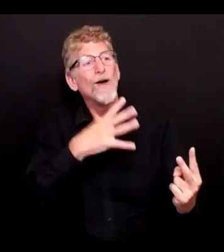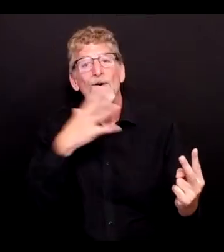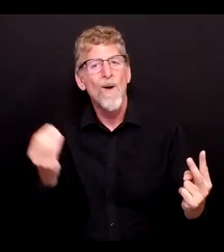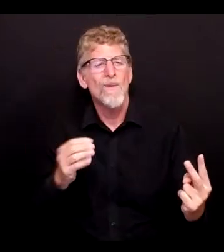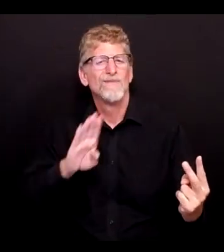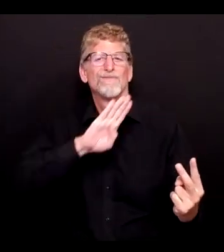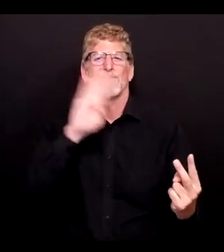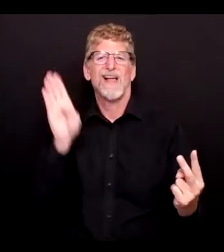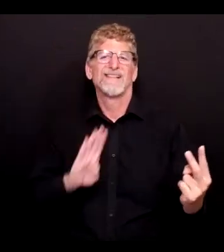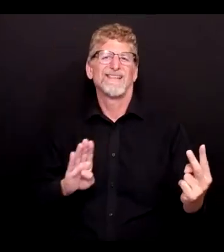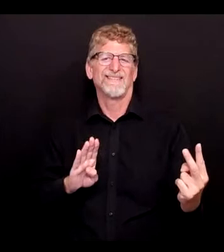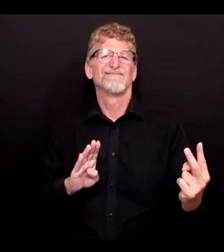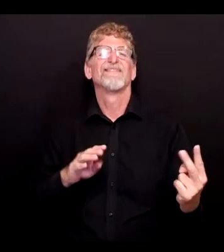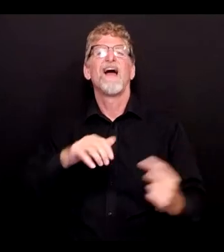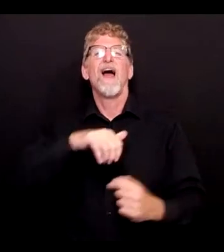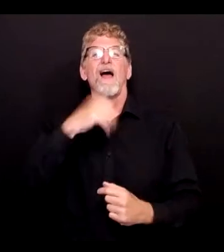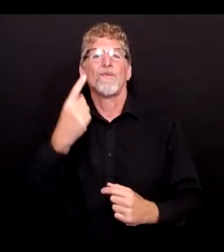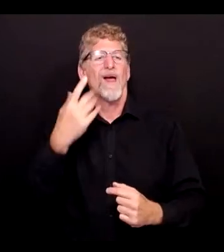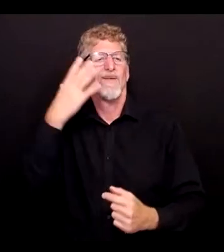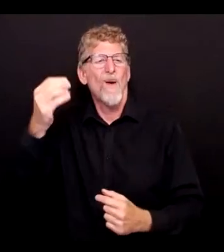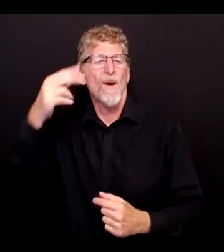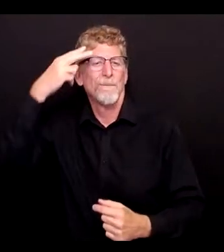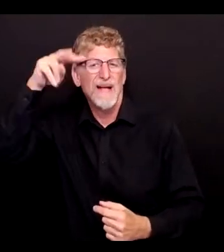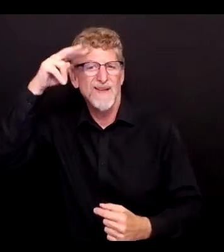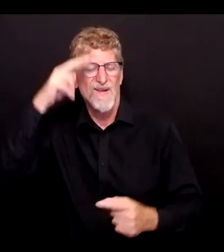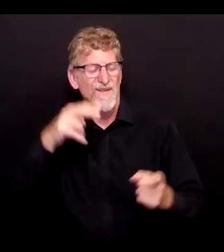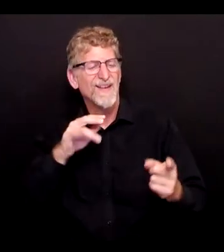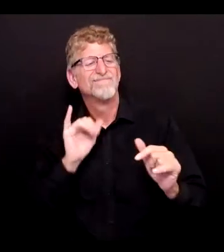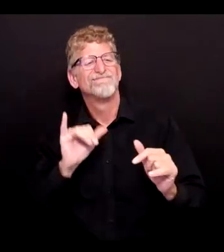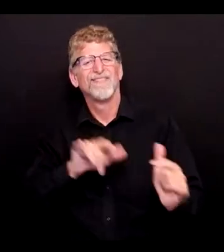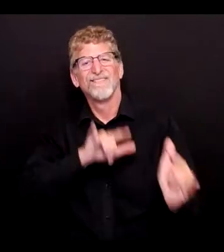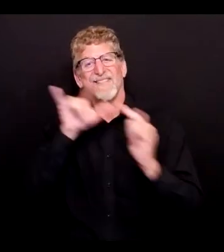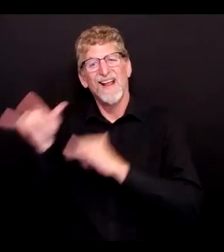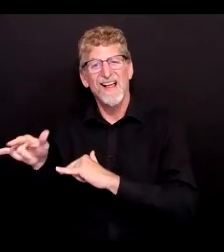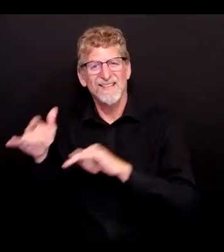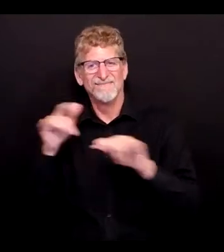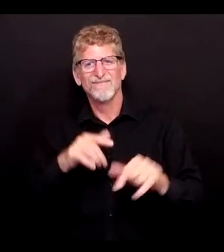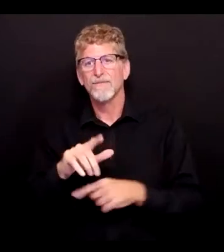We've confirmed 26 cases of